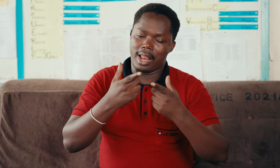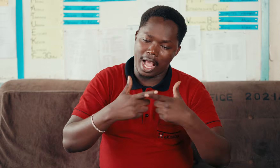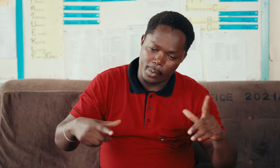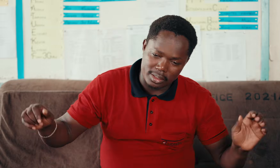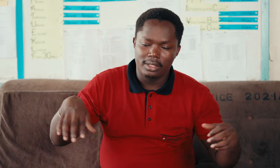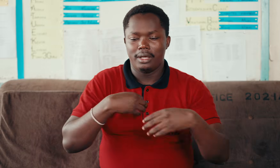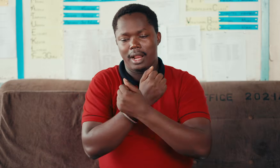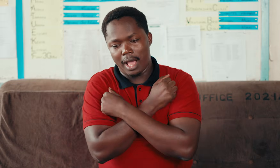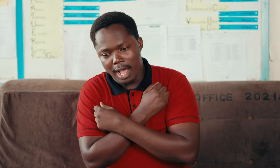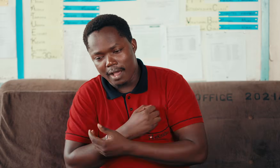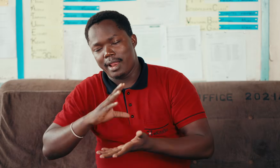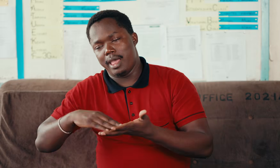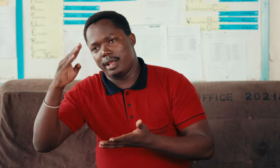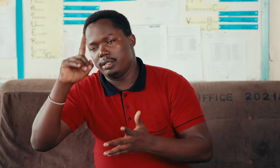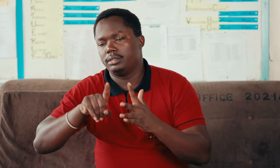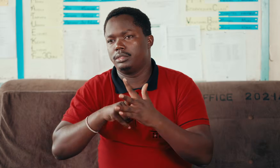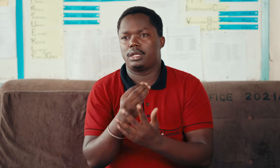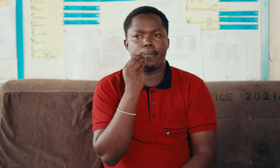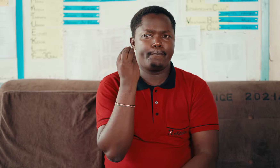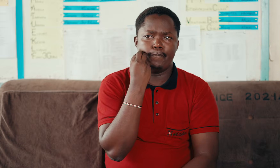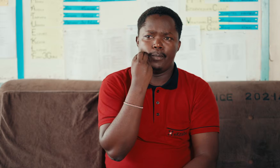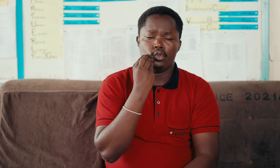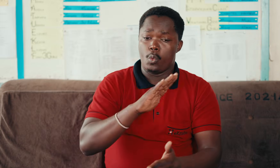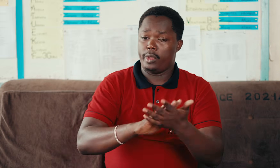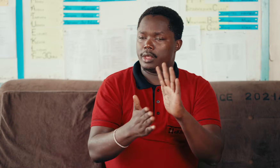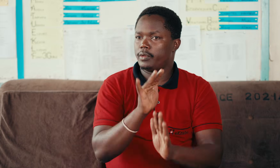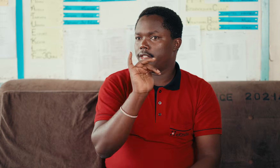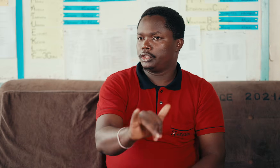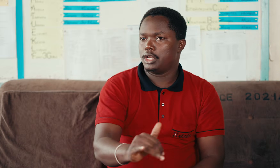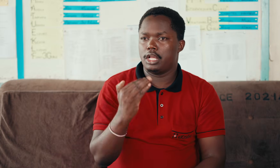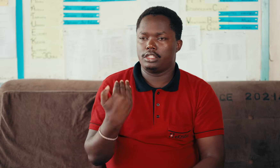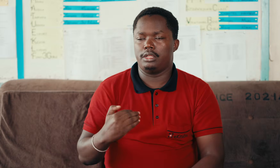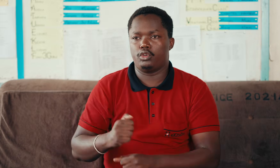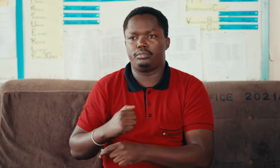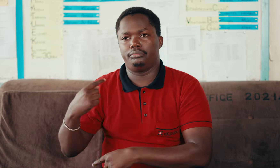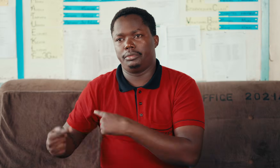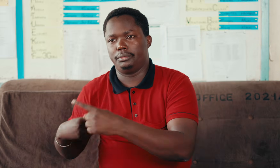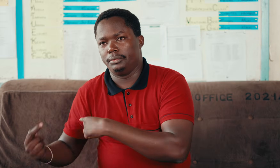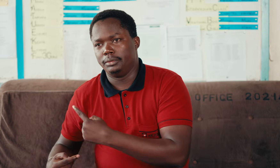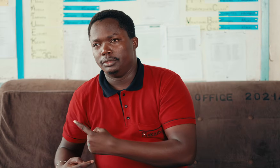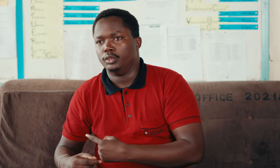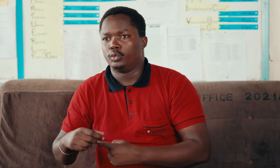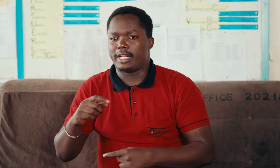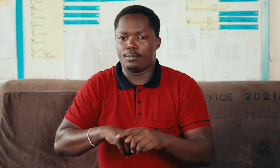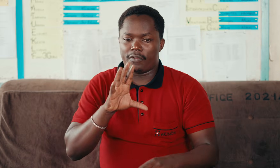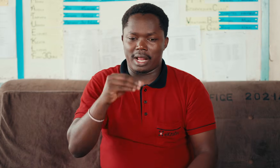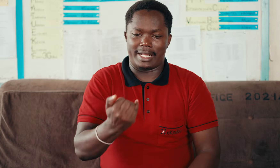language, because language, love, and learning begins at home. So if they start with that, then